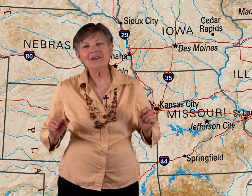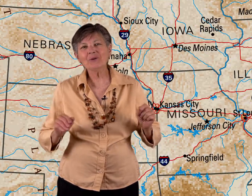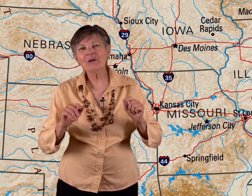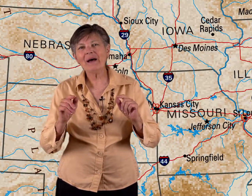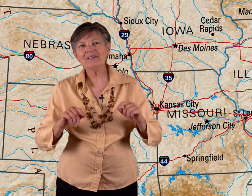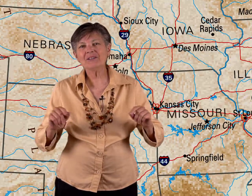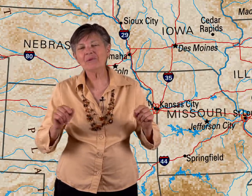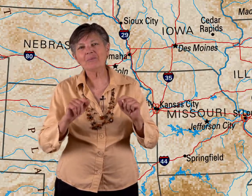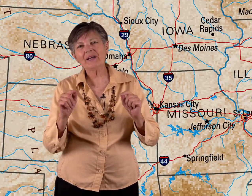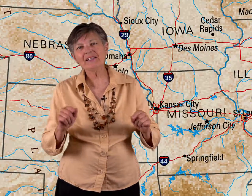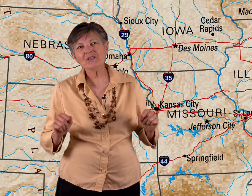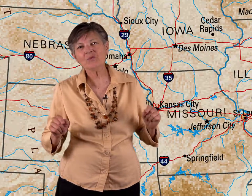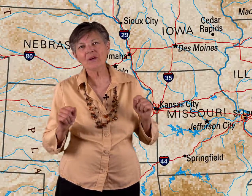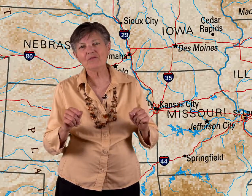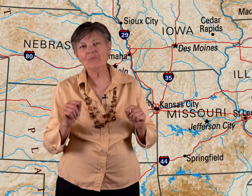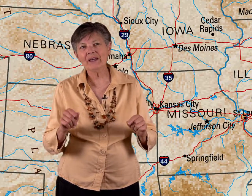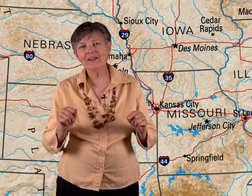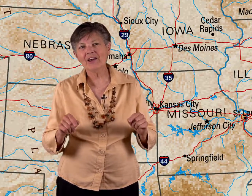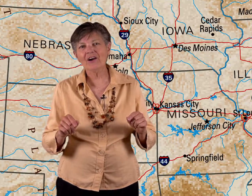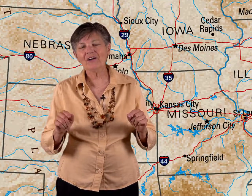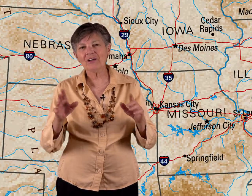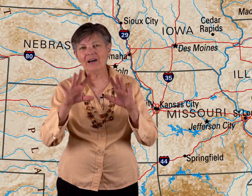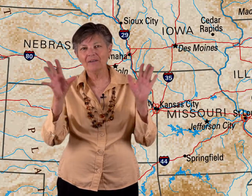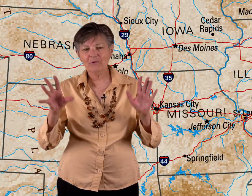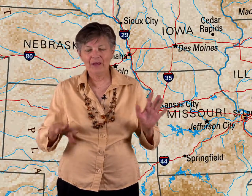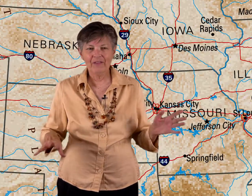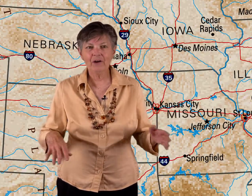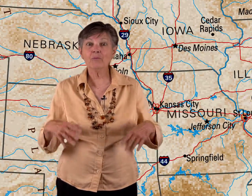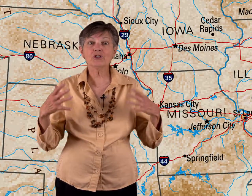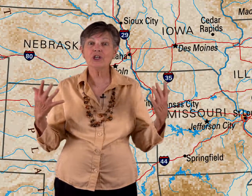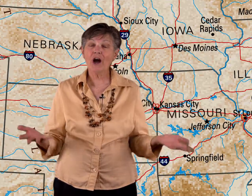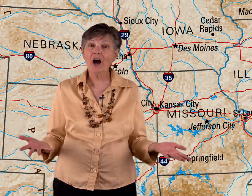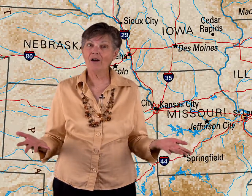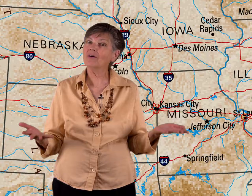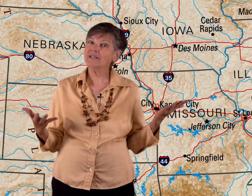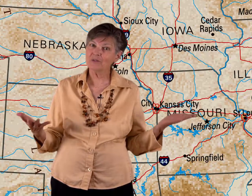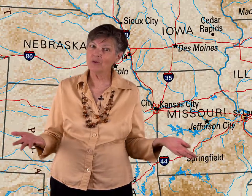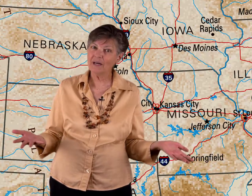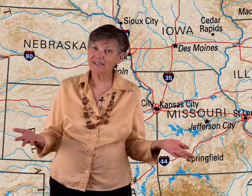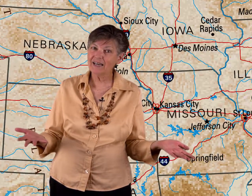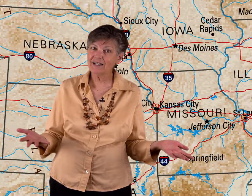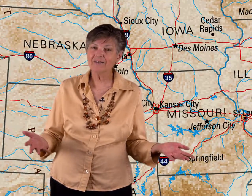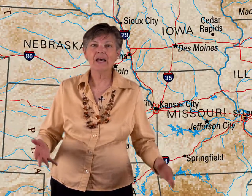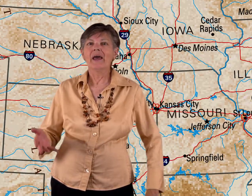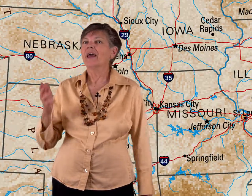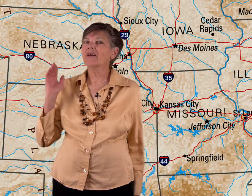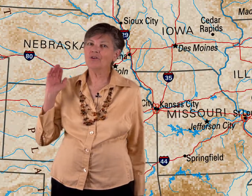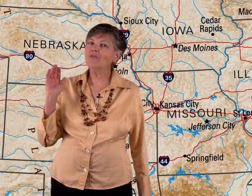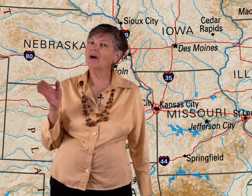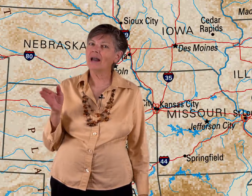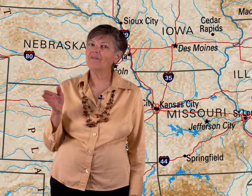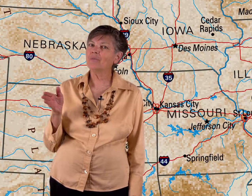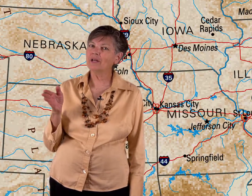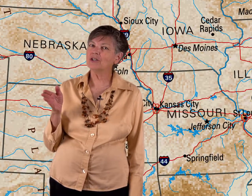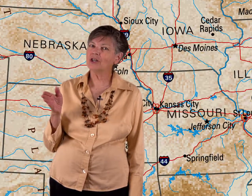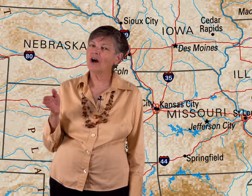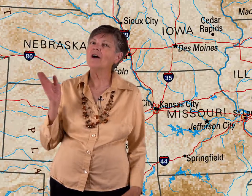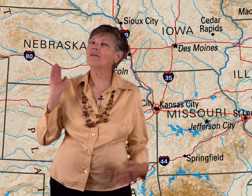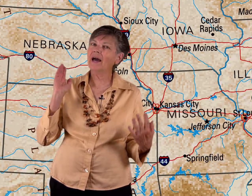little bit about some of the places we've been there, Well, Chicago, because that's where my son lives. If you've not ever been to Chicago, that is